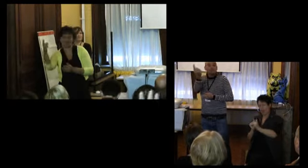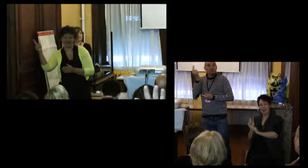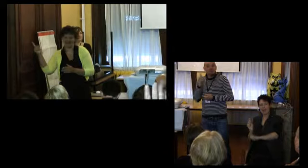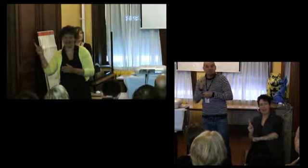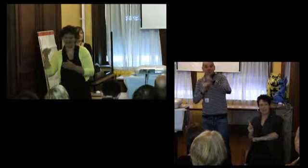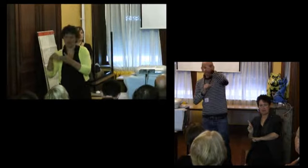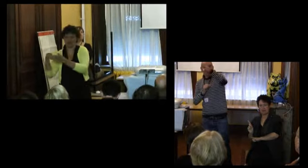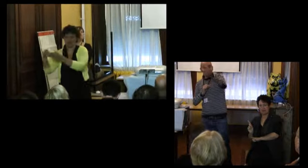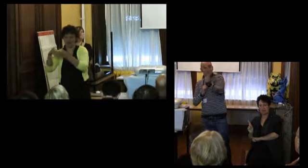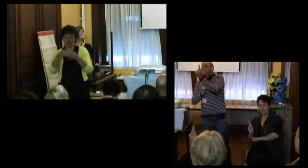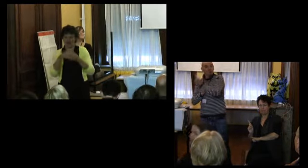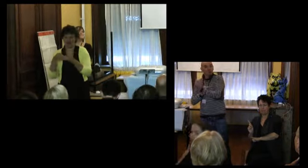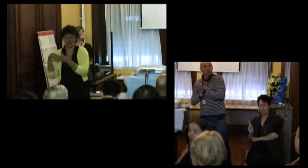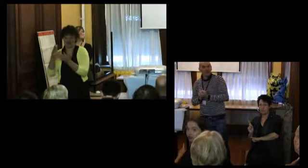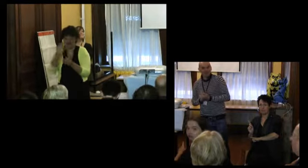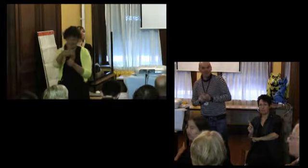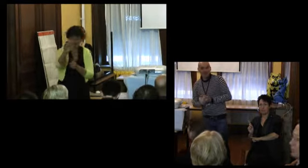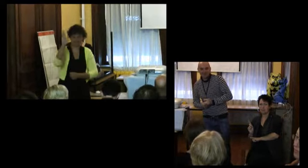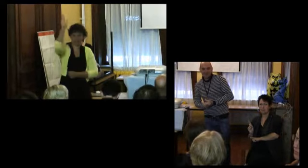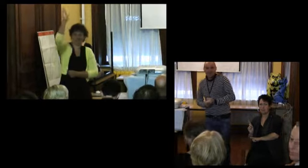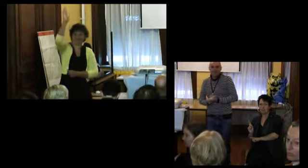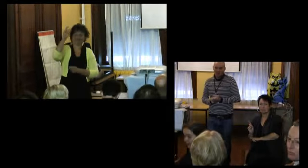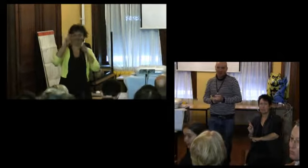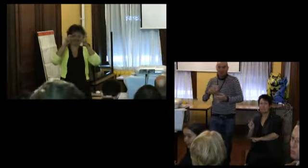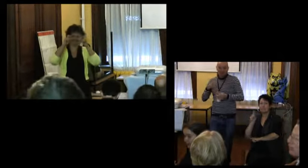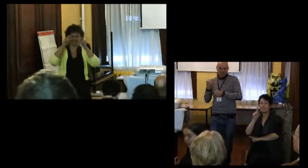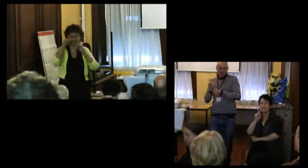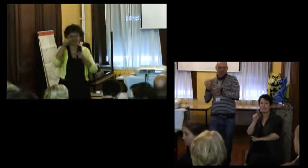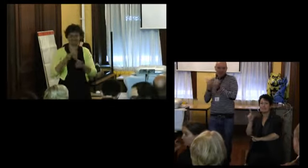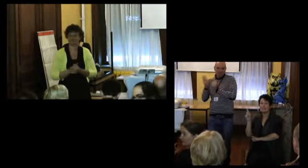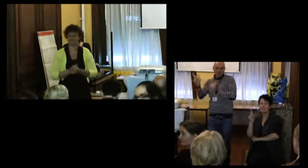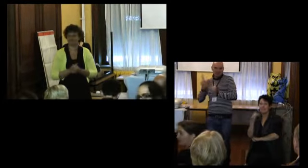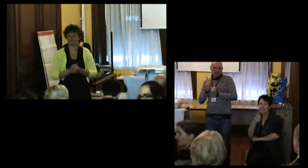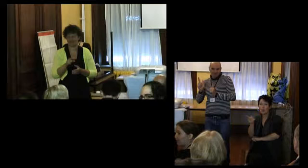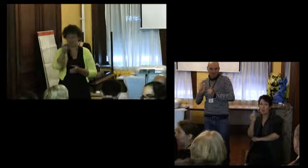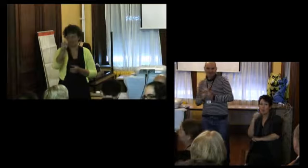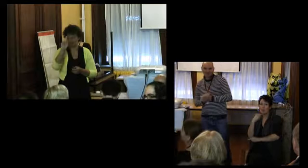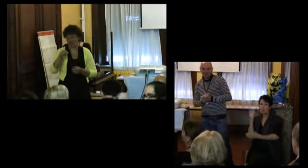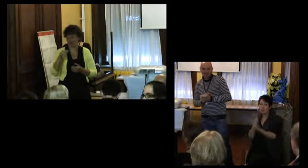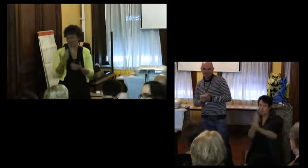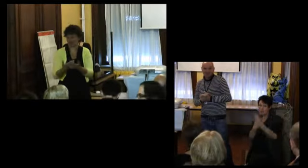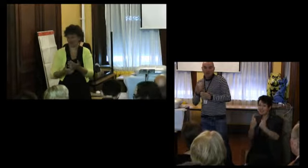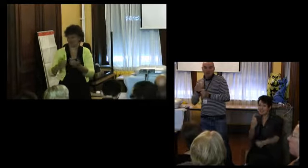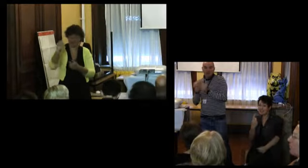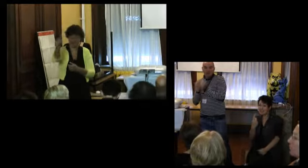here. He just maybe he can come and present himself.